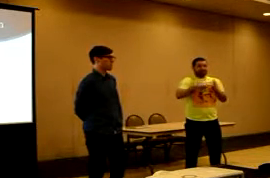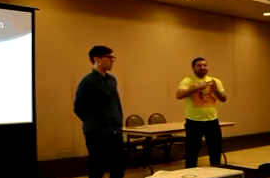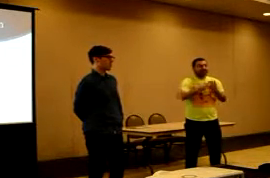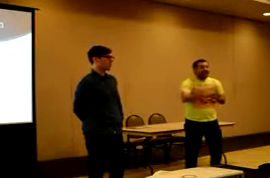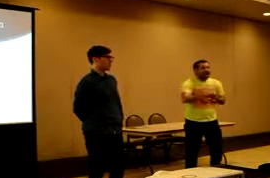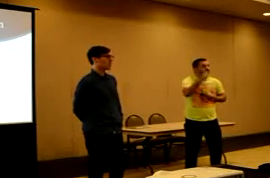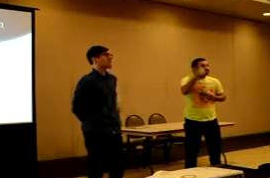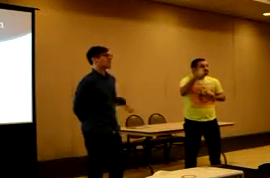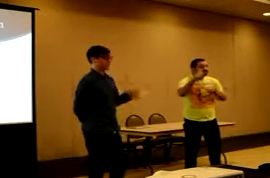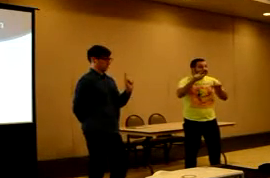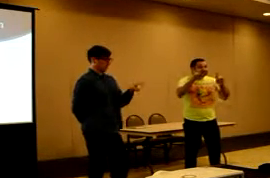licensure.